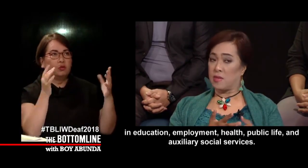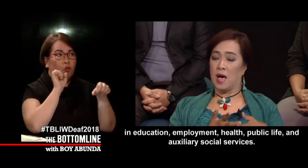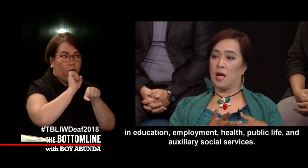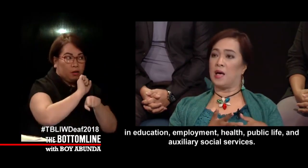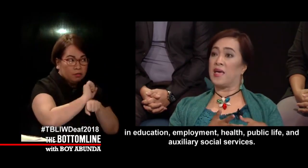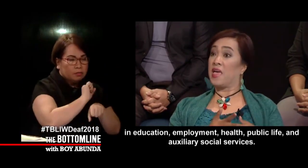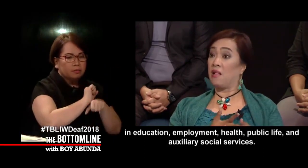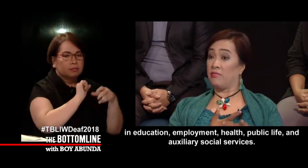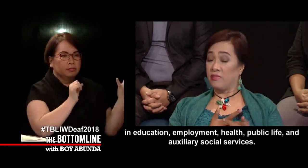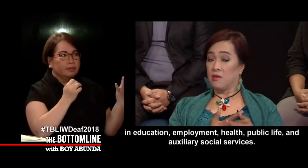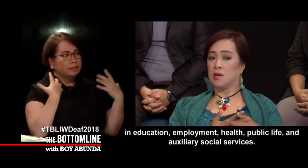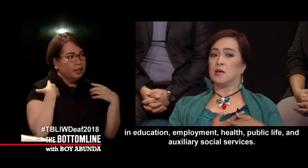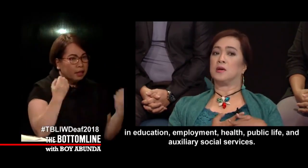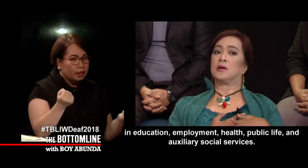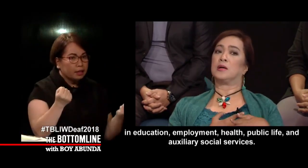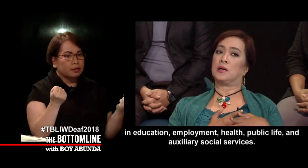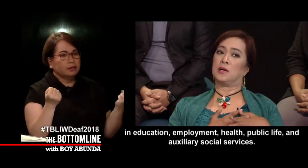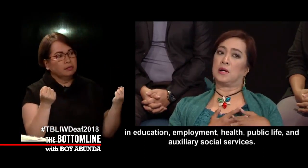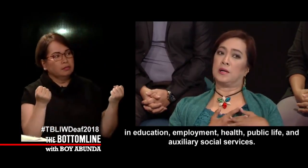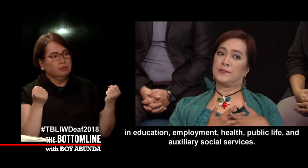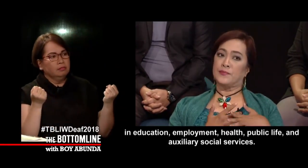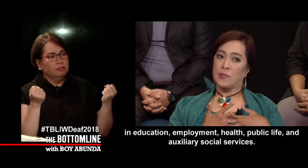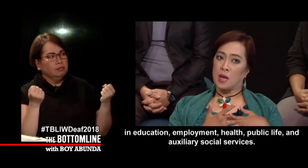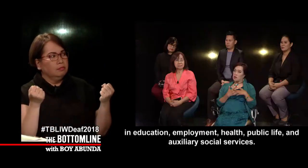employment, health,